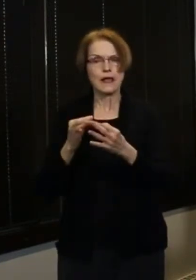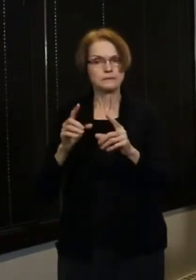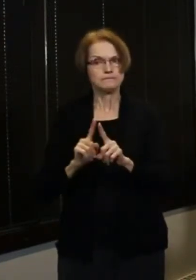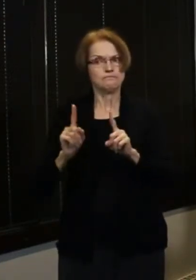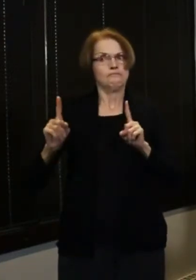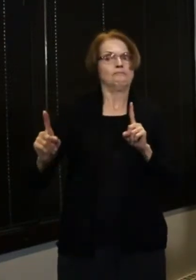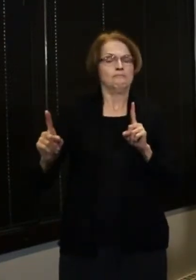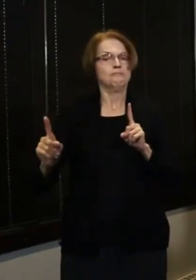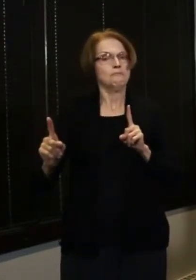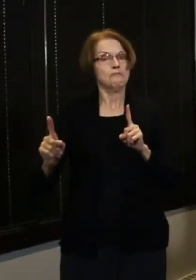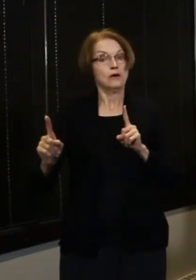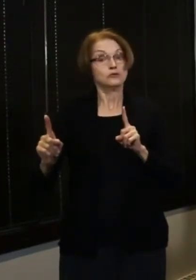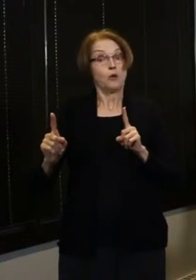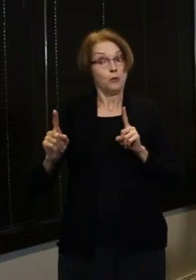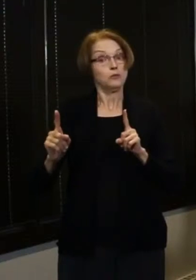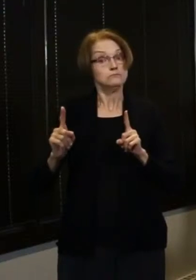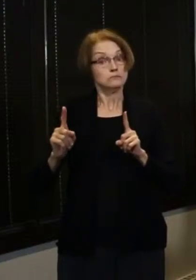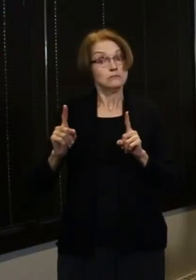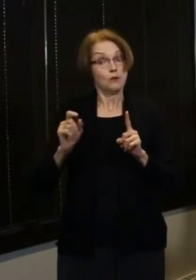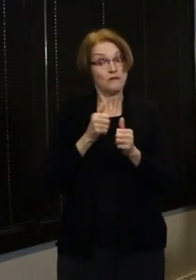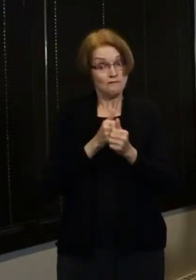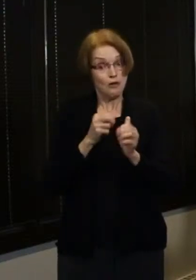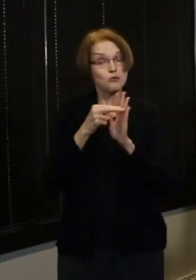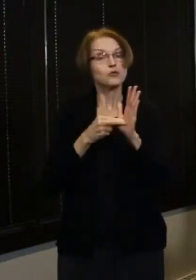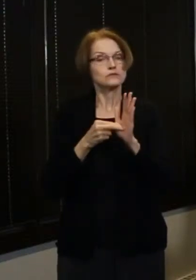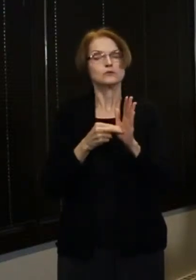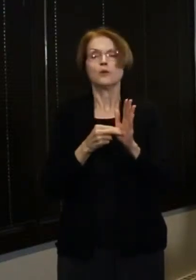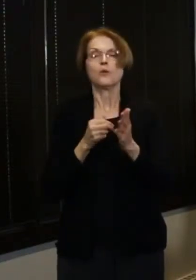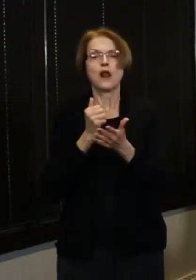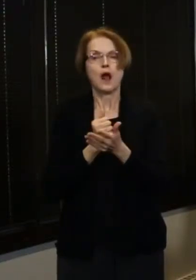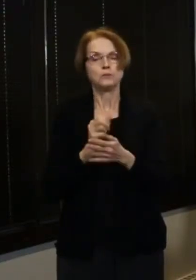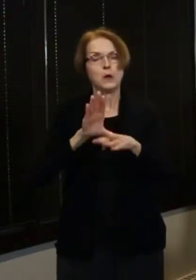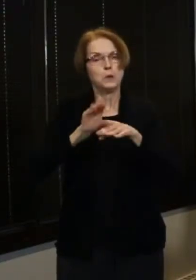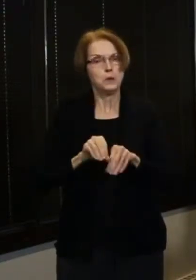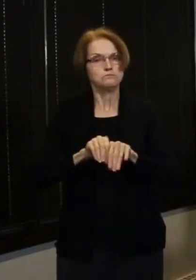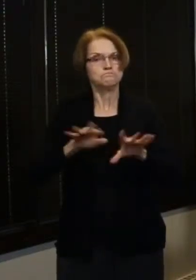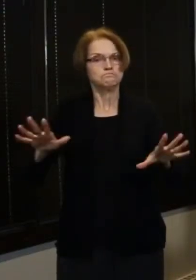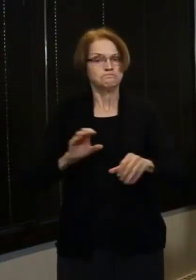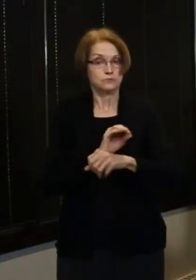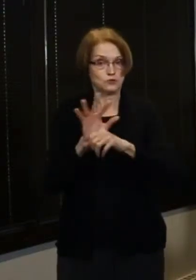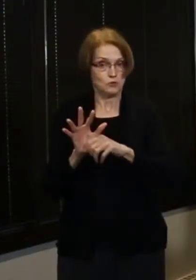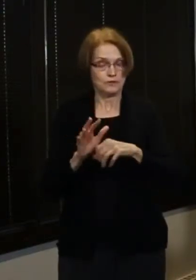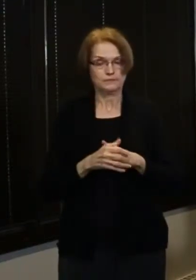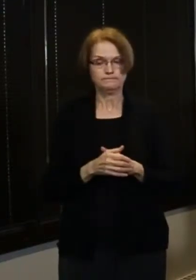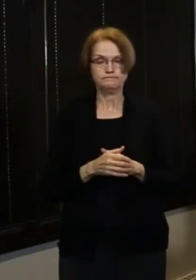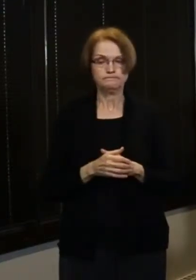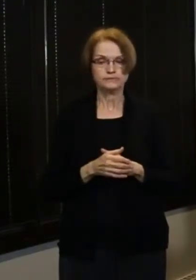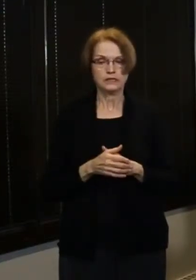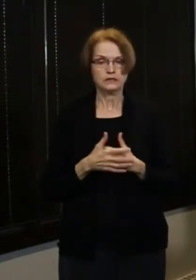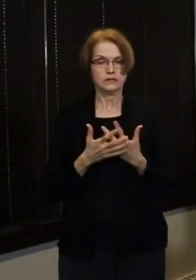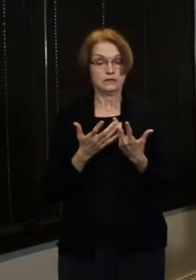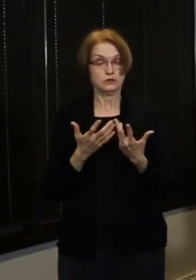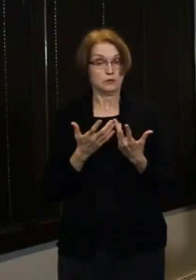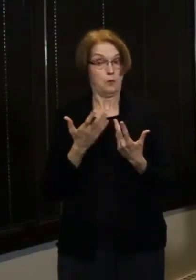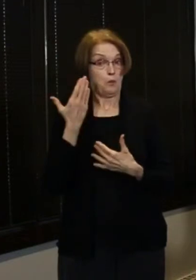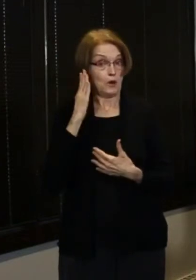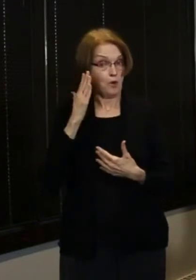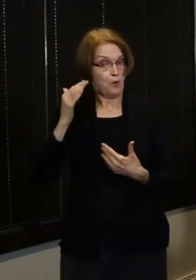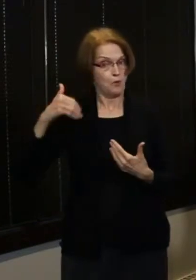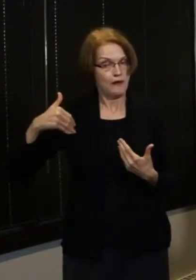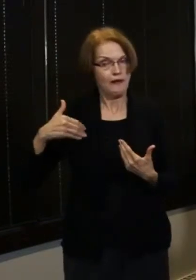slowing this virus down. Now, no one can say for sure whether we are through the worst of the